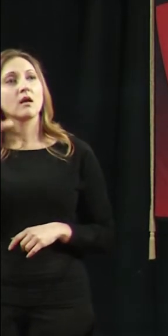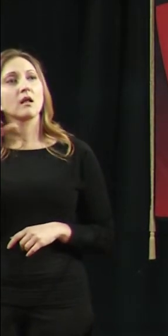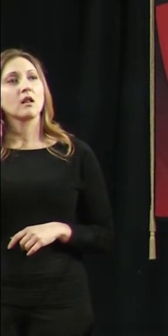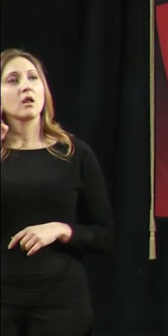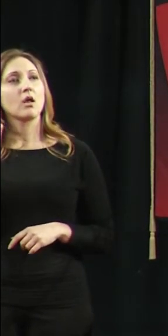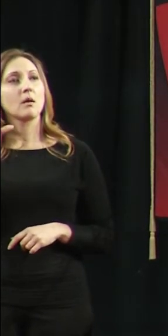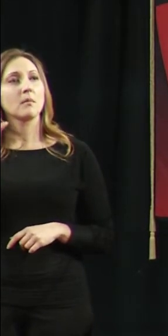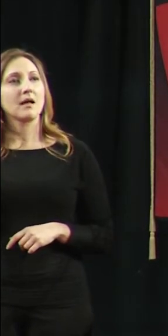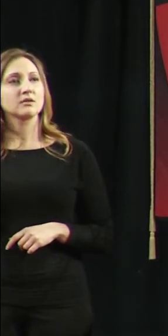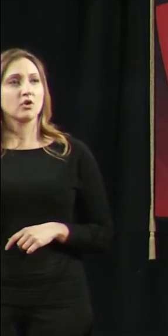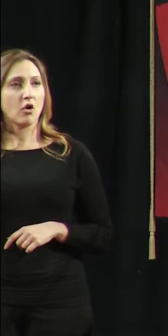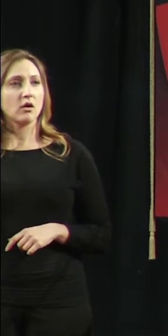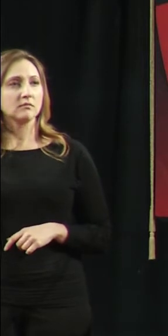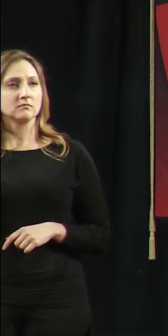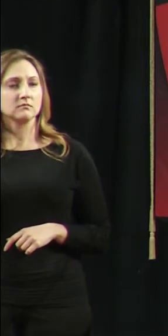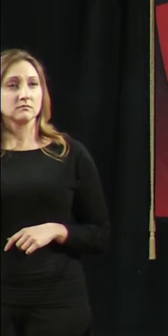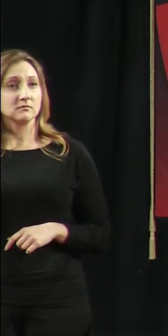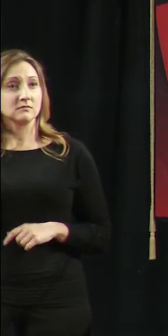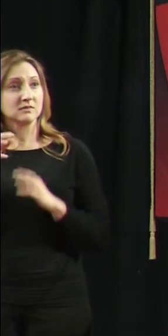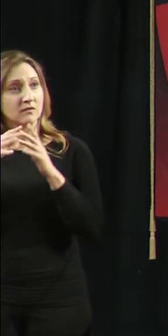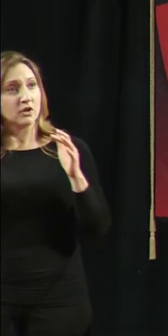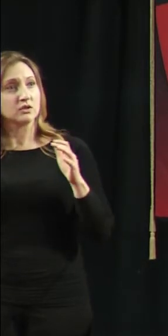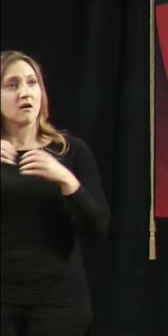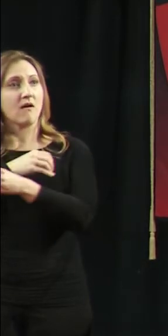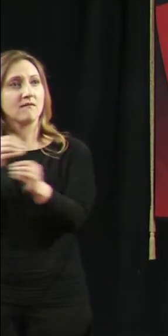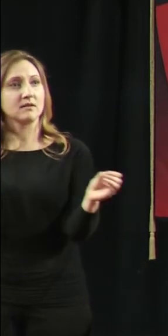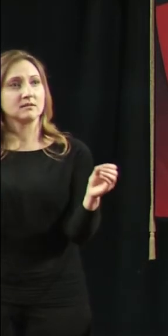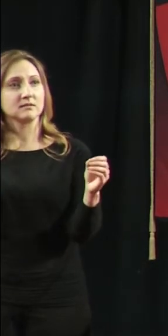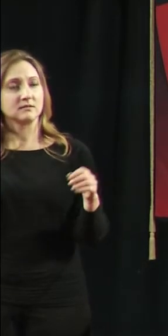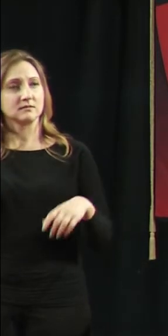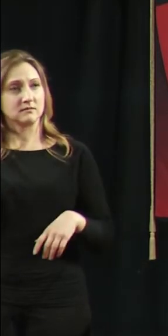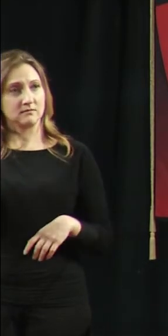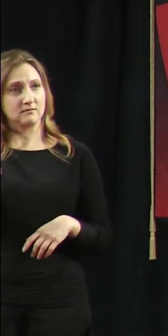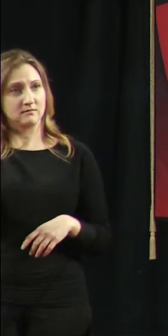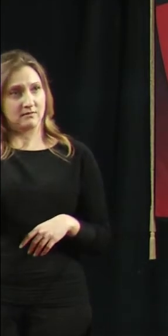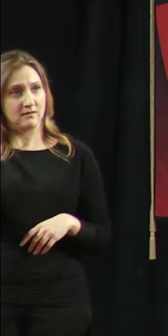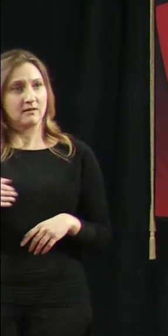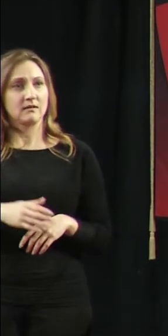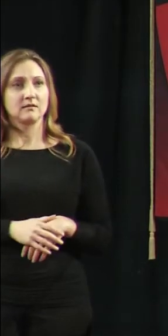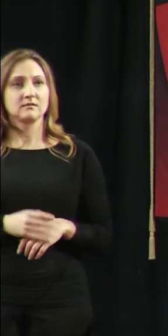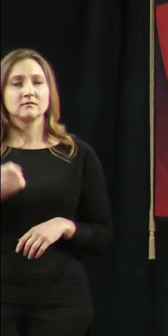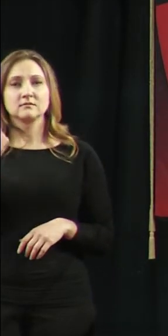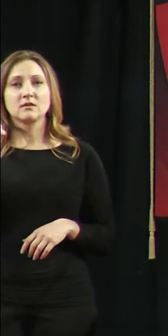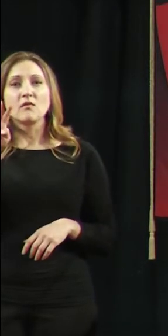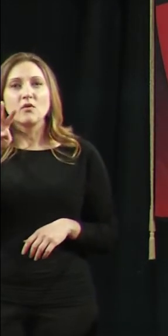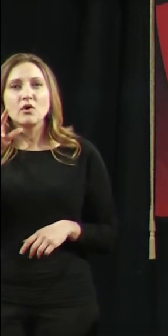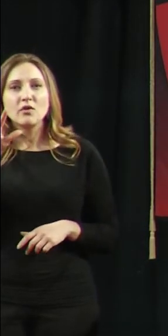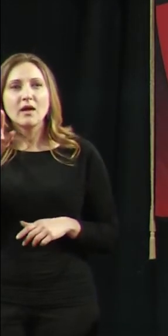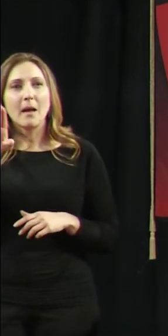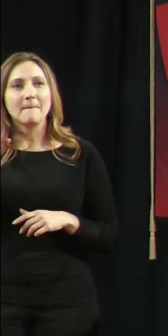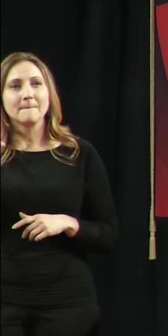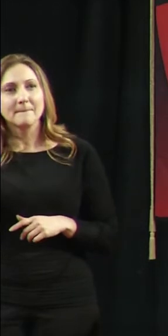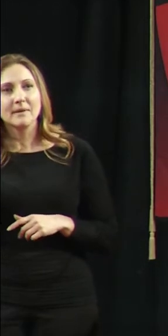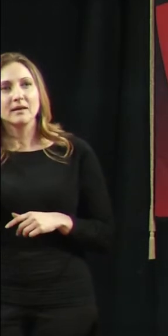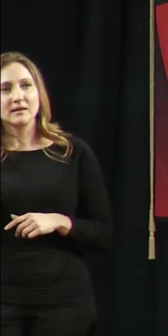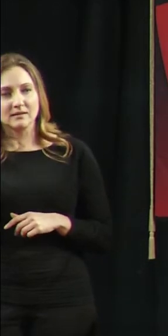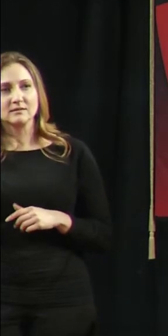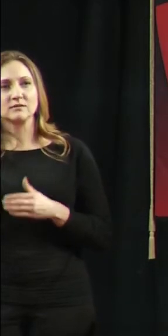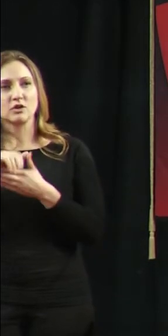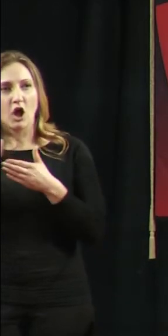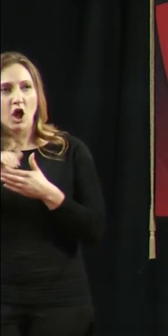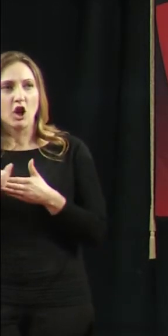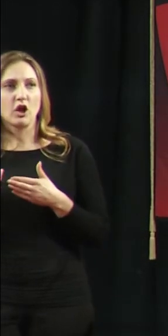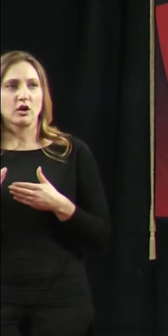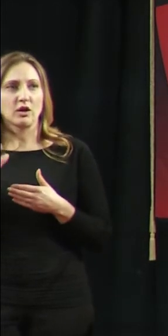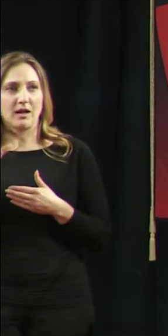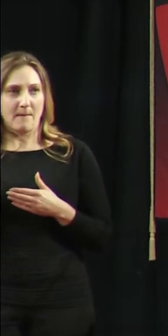Human Resources and Chief Diversity Officer for Lenovo, the $43 billion Fortune 500 company